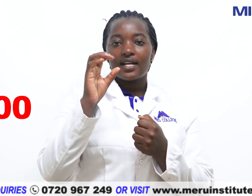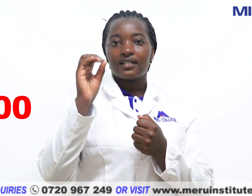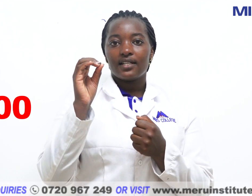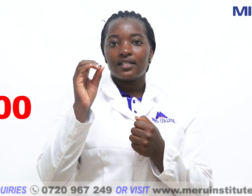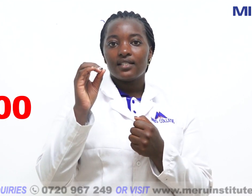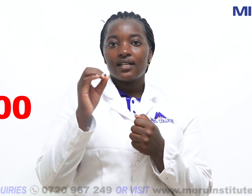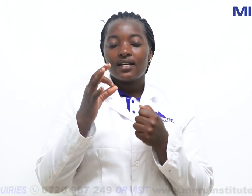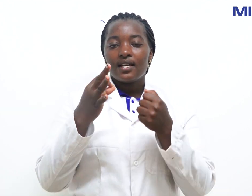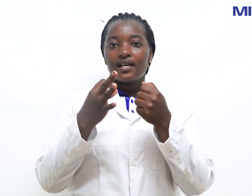700,